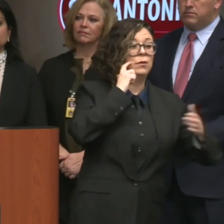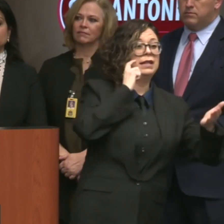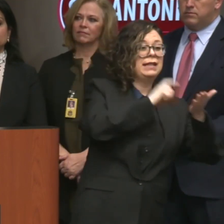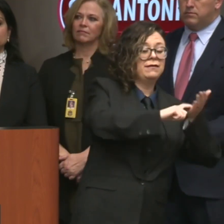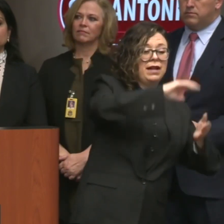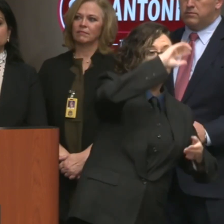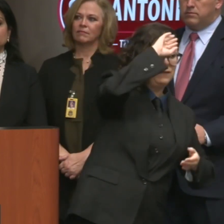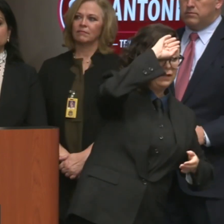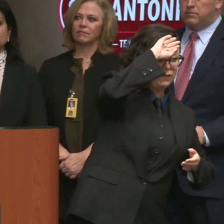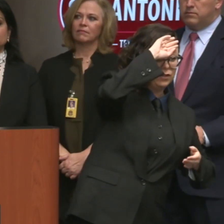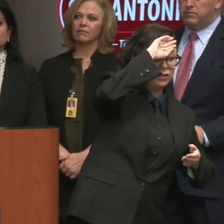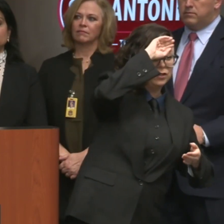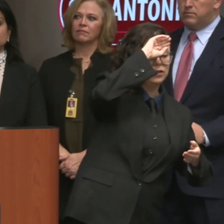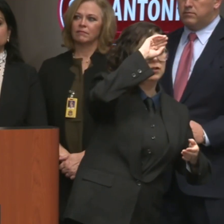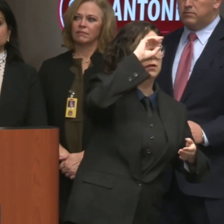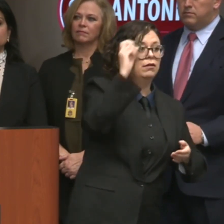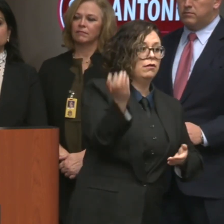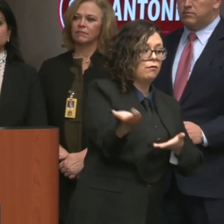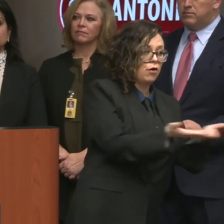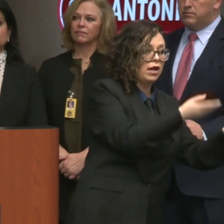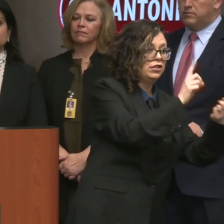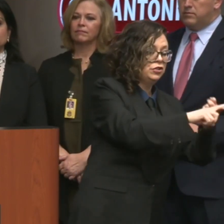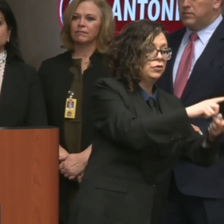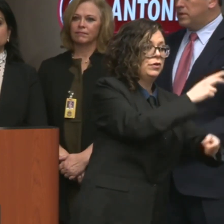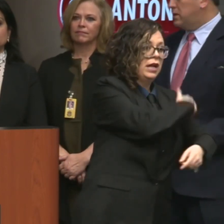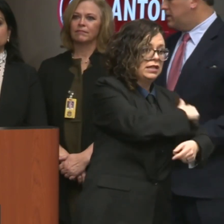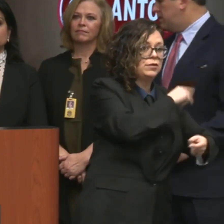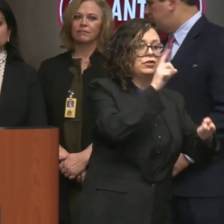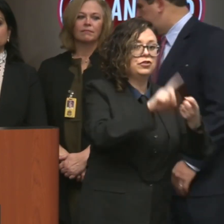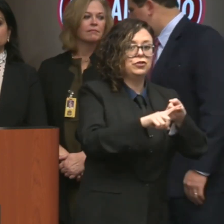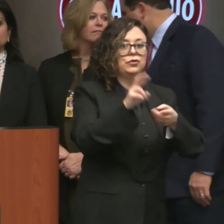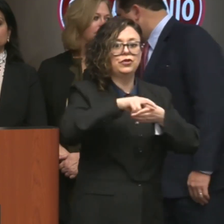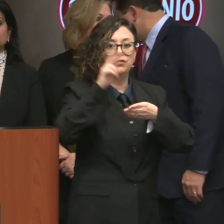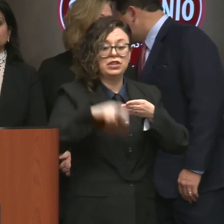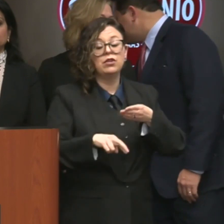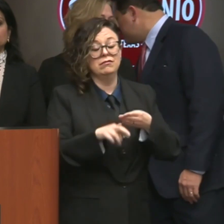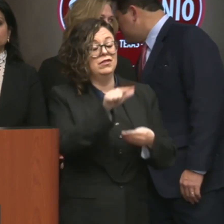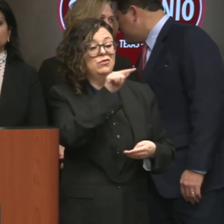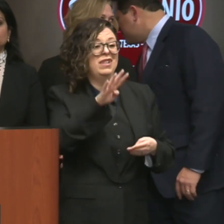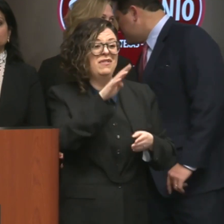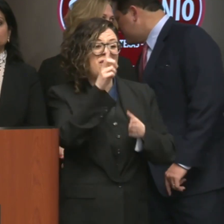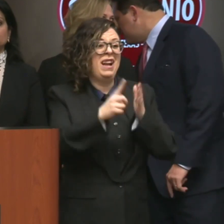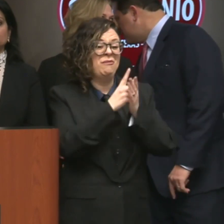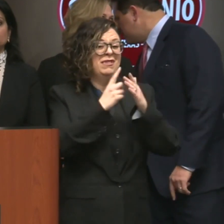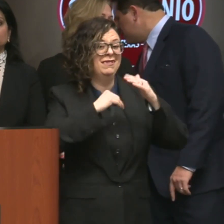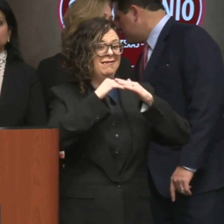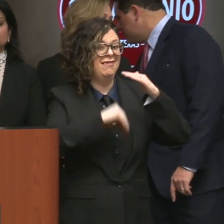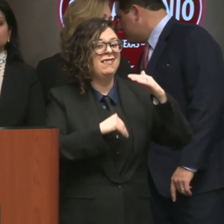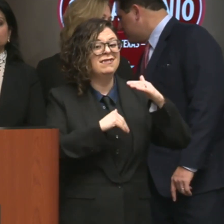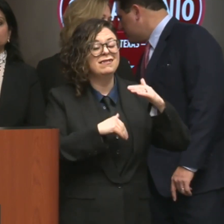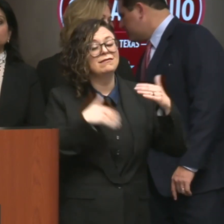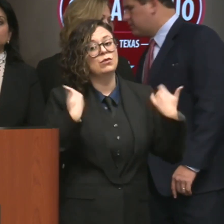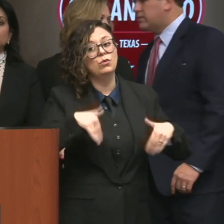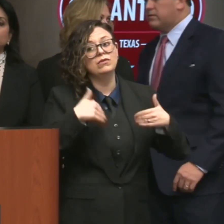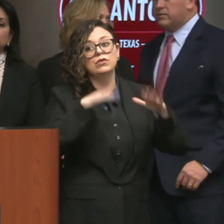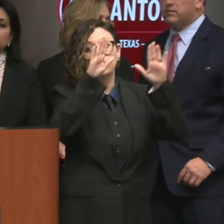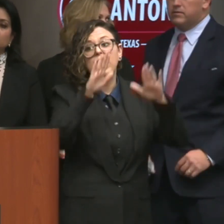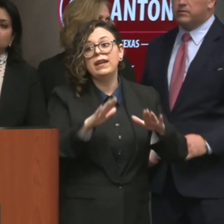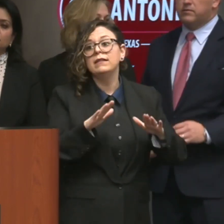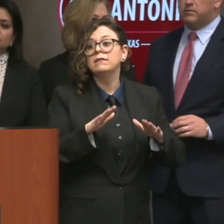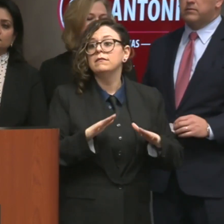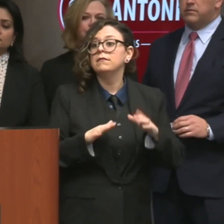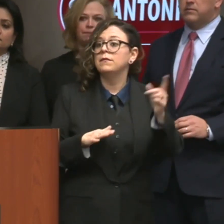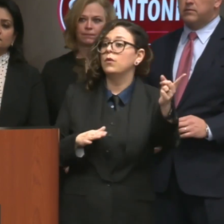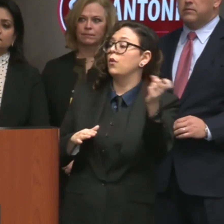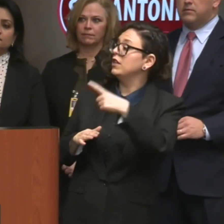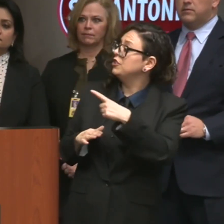a fever, and they were taken to the hospital till we got the test result back, which is great to have it turn around that fast. Did the evacuation, did bringing